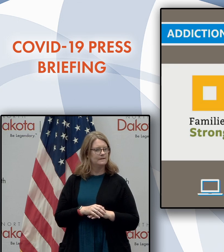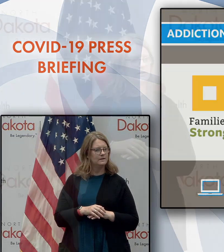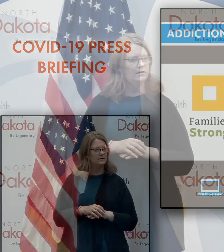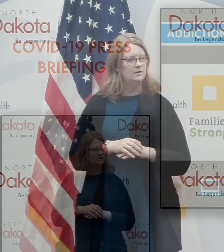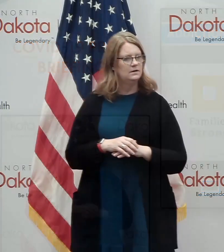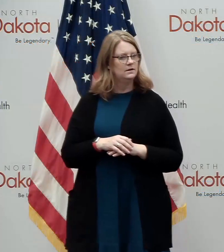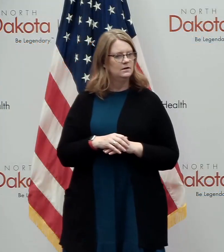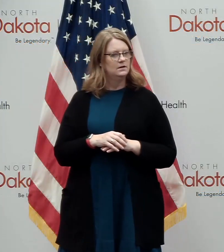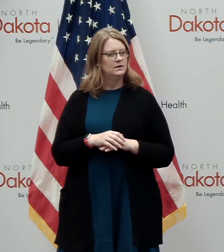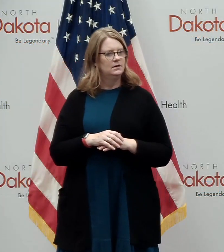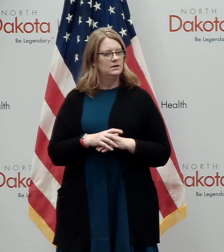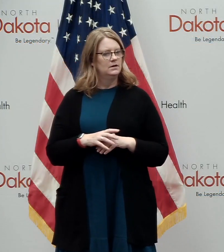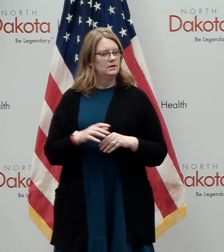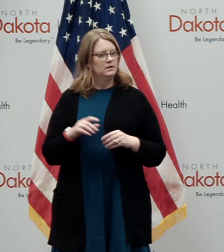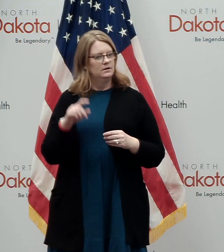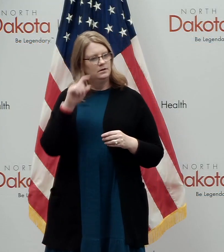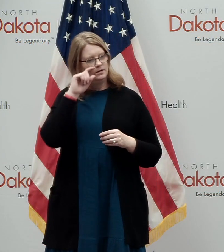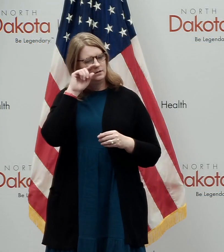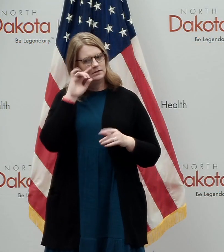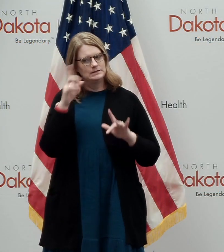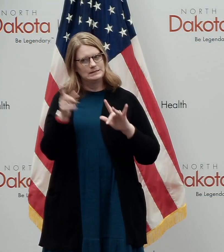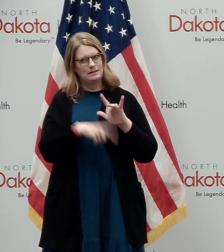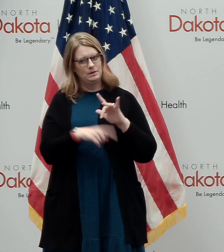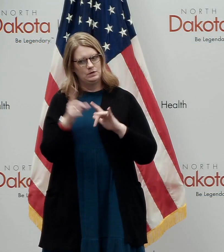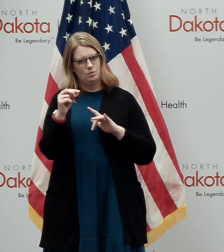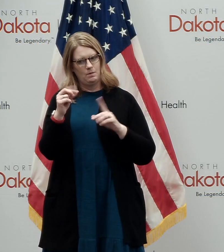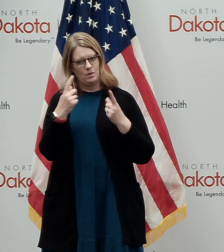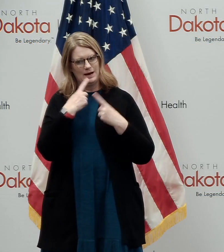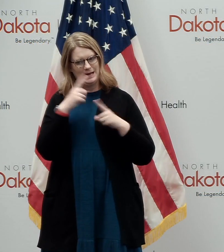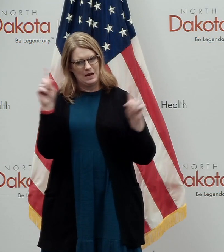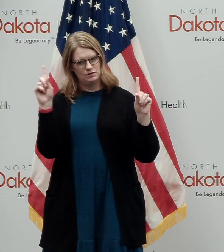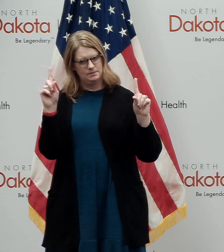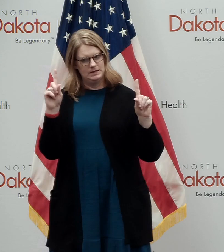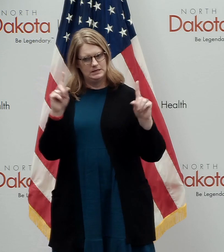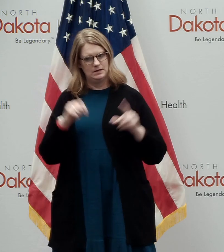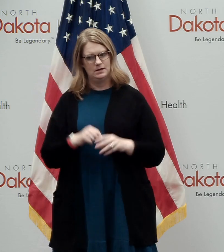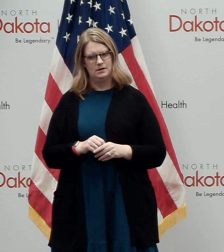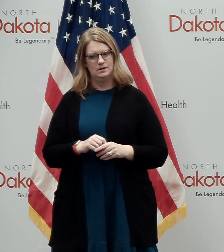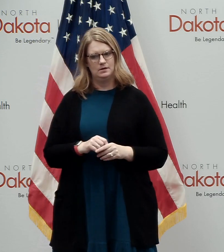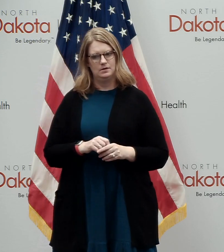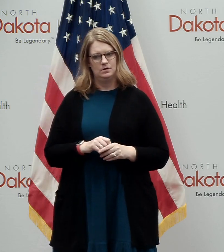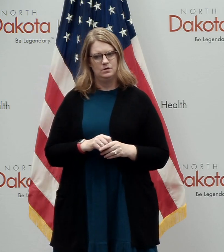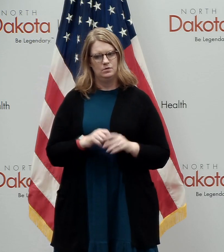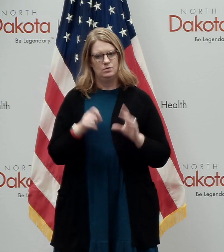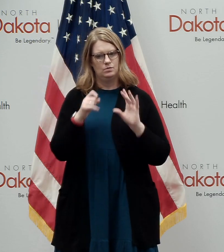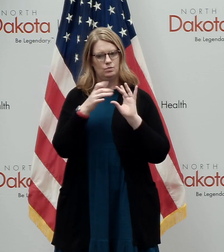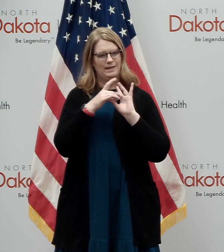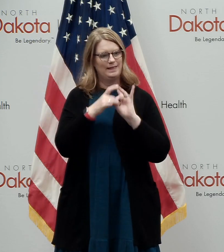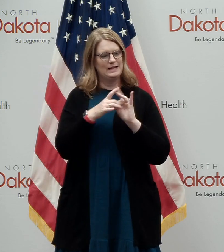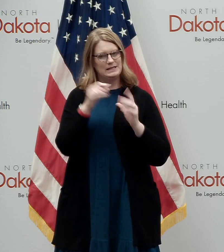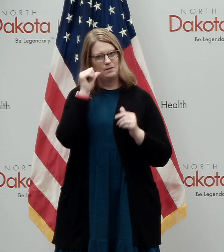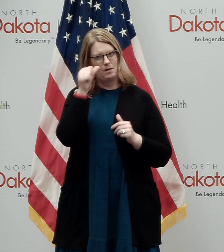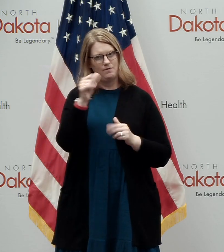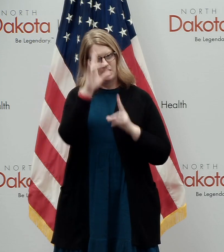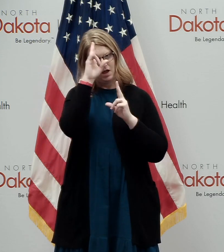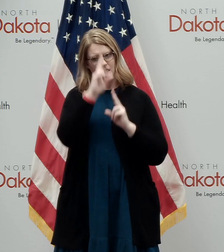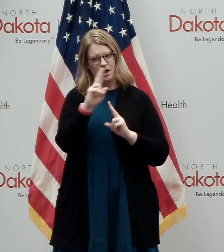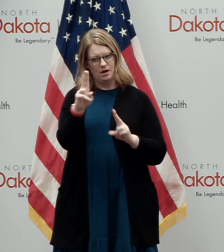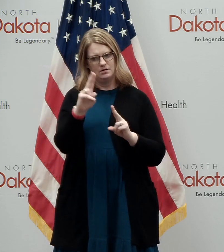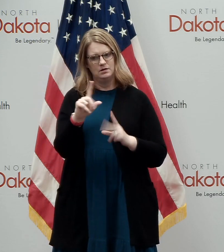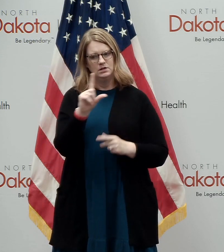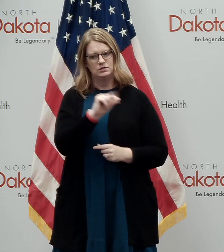And then skipping to one other announcement, it's related to tomorrow. I've got the honor to present